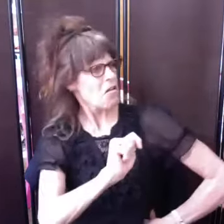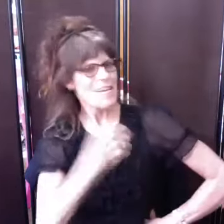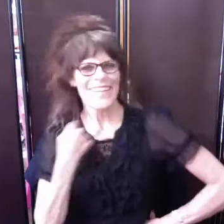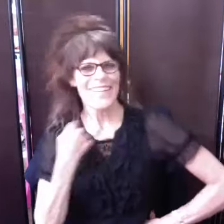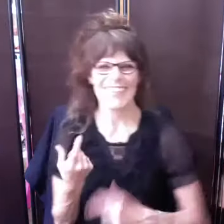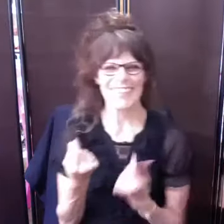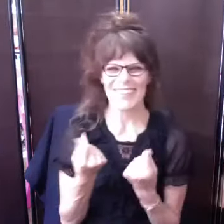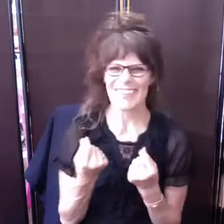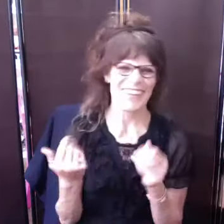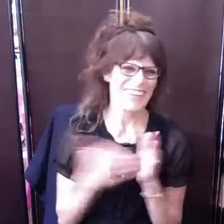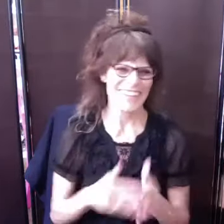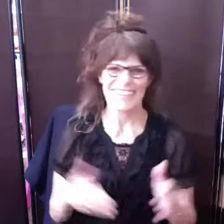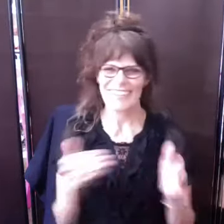over again. It was a great home.